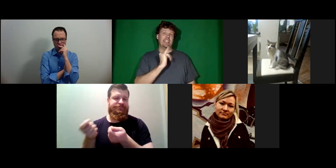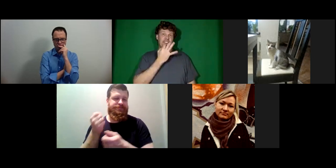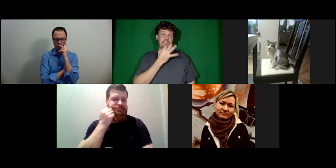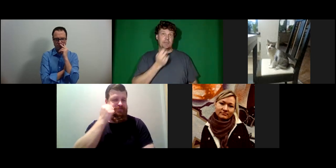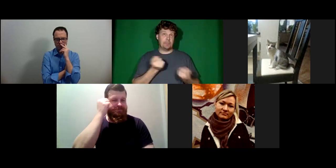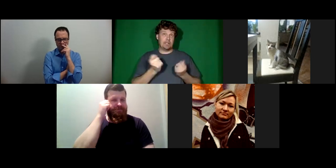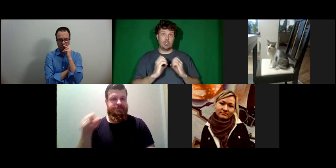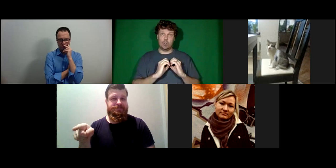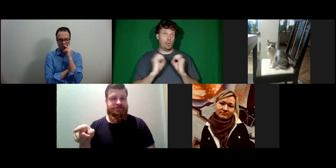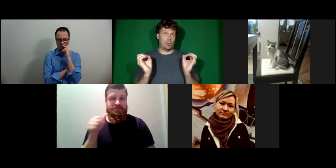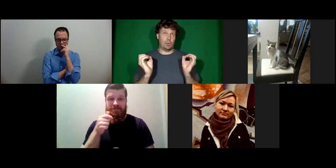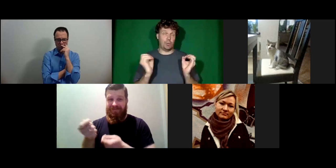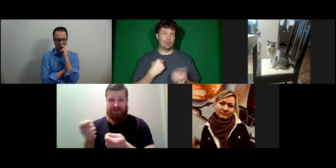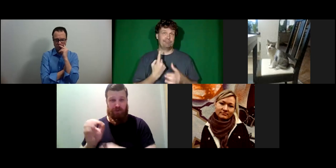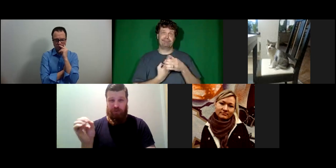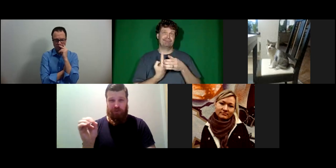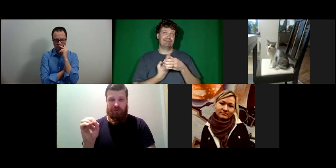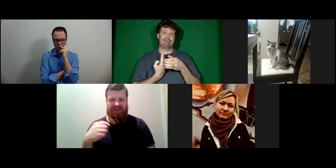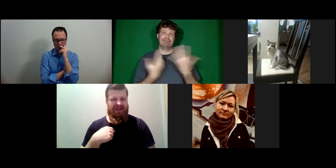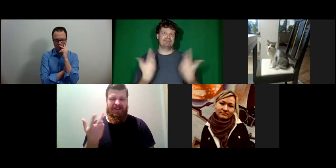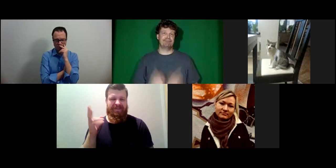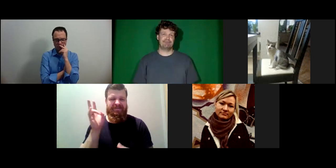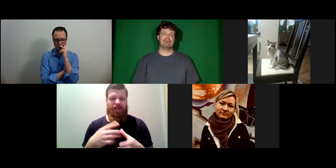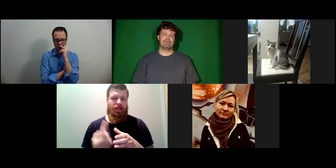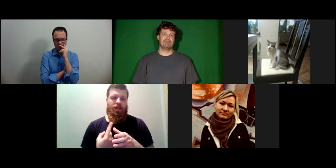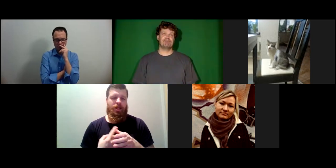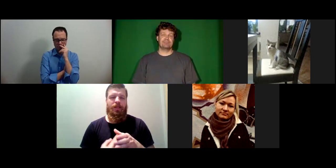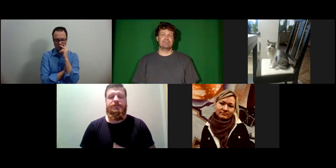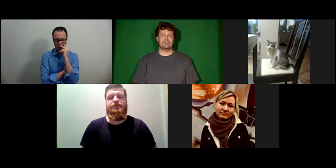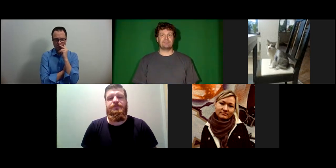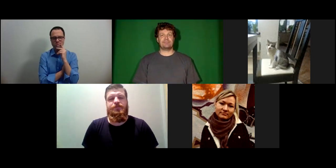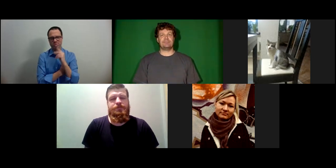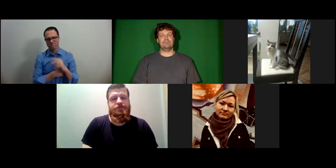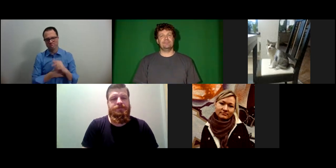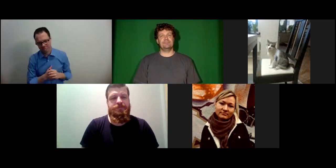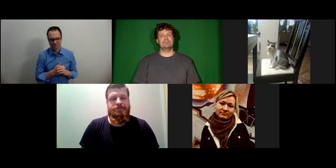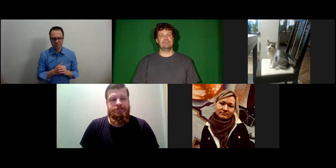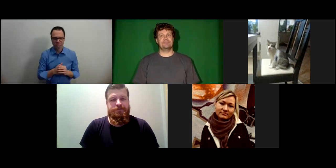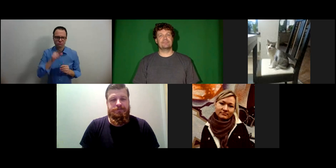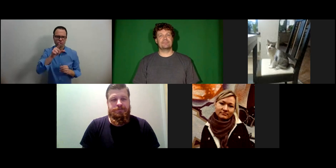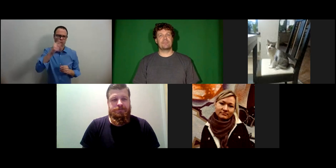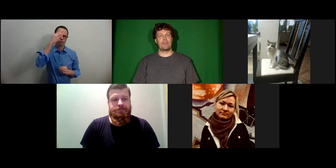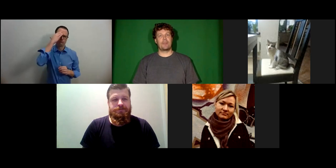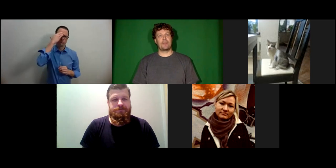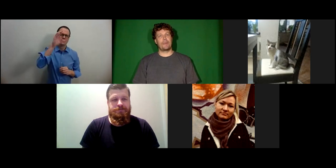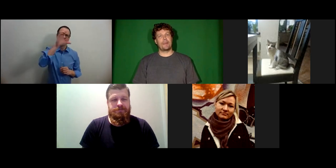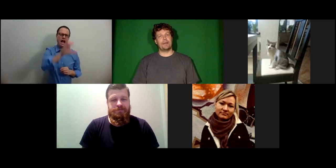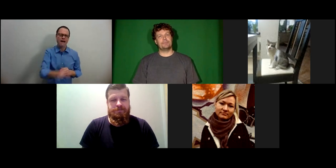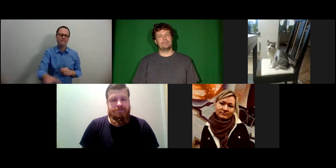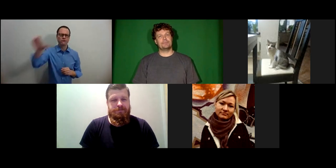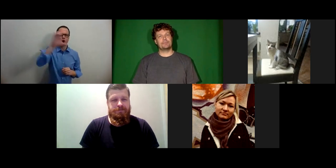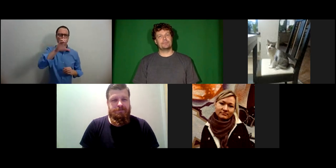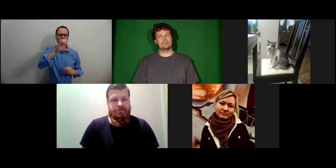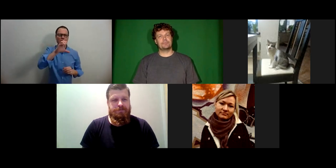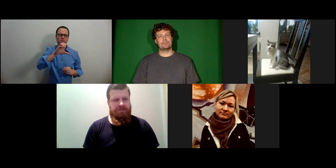they most teams knew that I was deaf. And once again, thanks to that manager, otherwise I think I would have been stuck in Slovenia. Uh-huh.